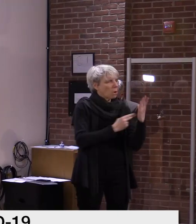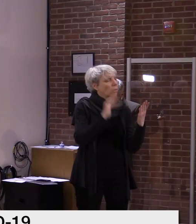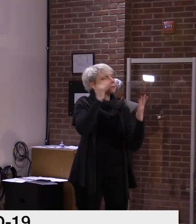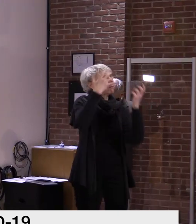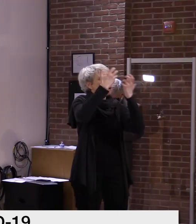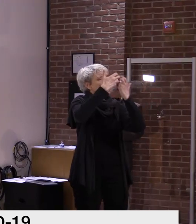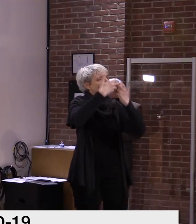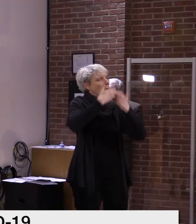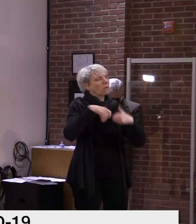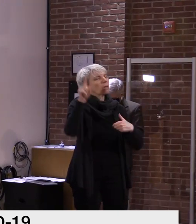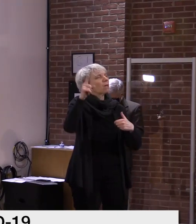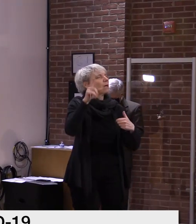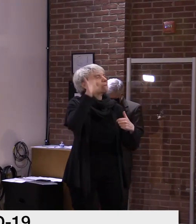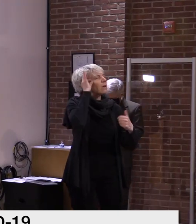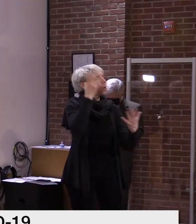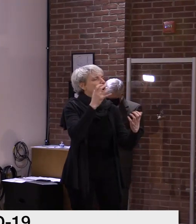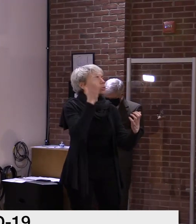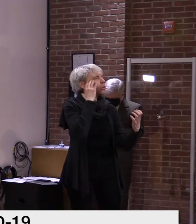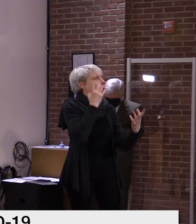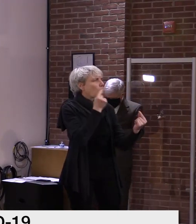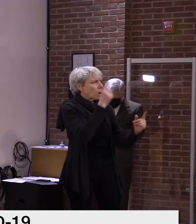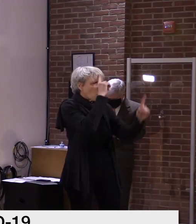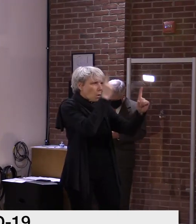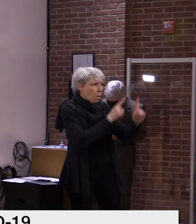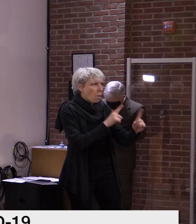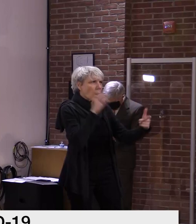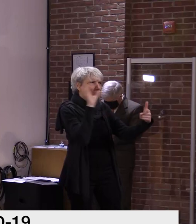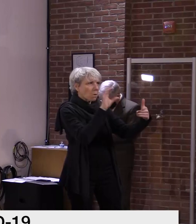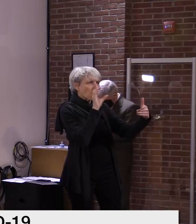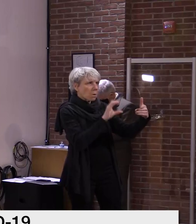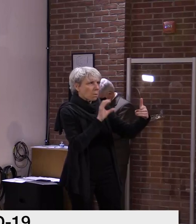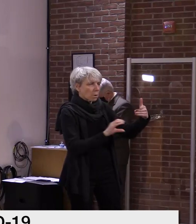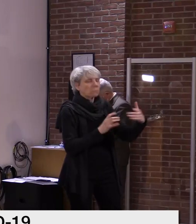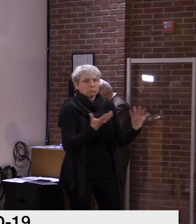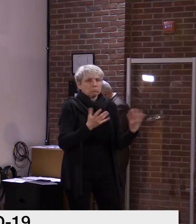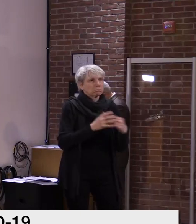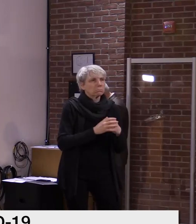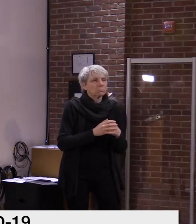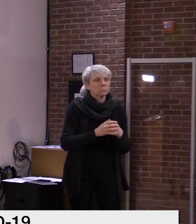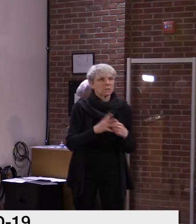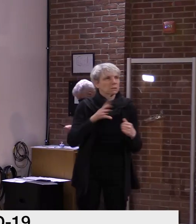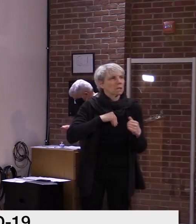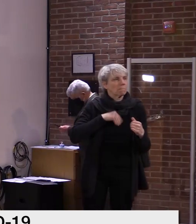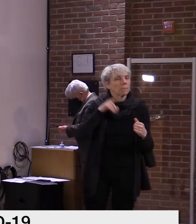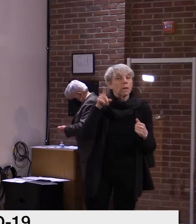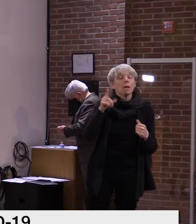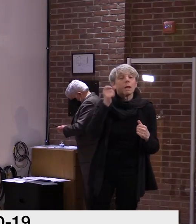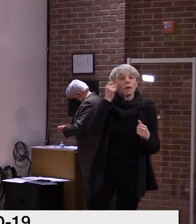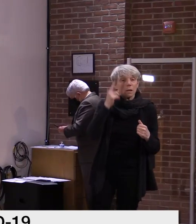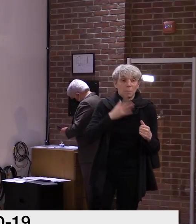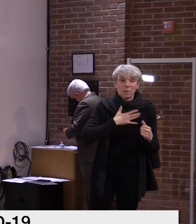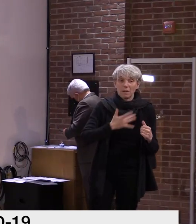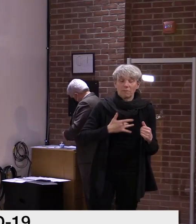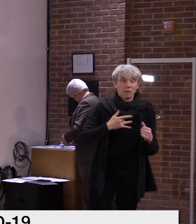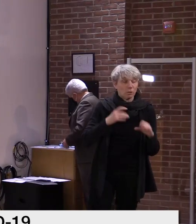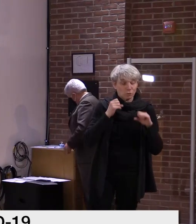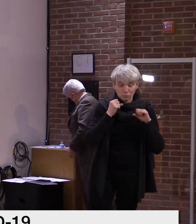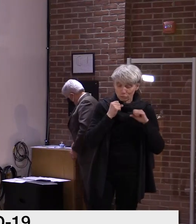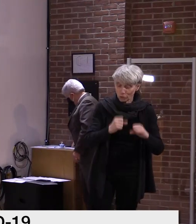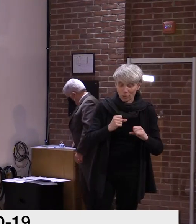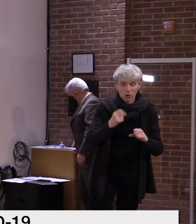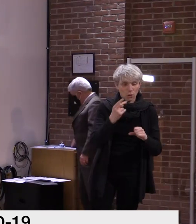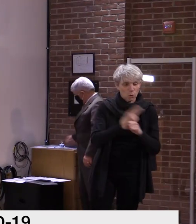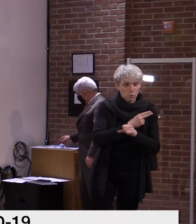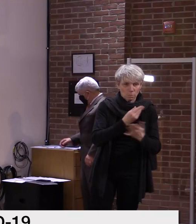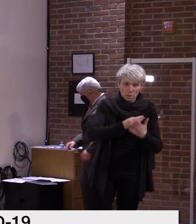to accomplish. And I've been, again, consistent in my belief that we need to use this money wisely because